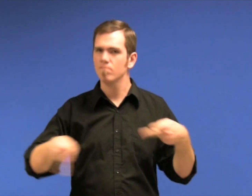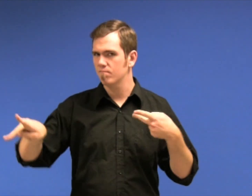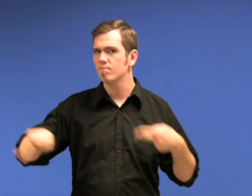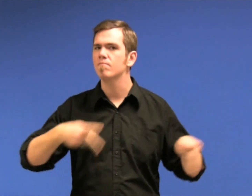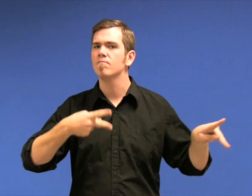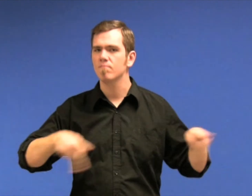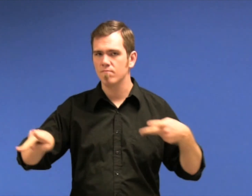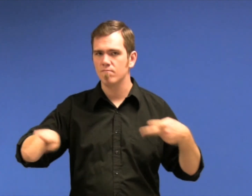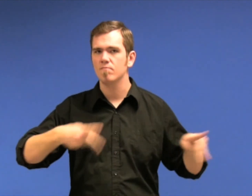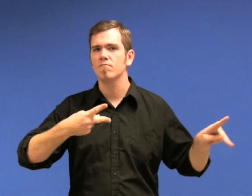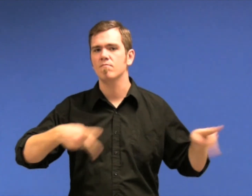Party.